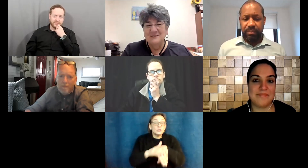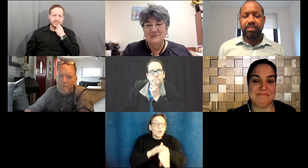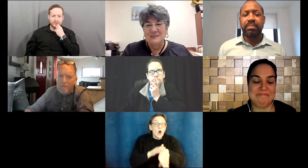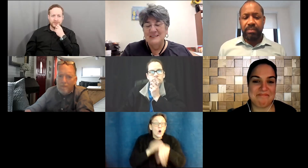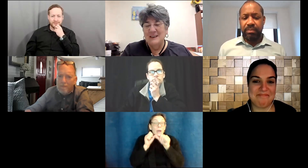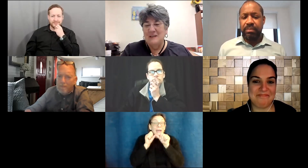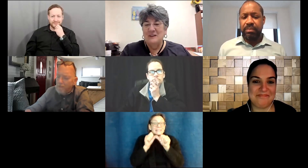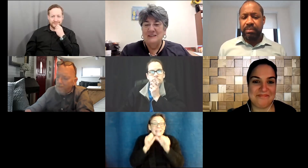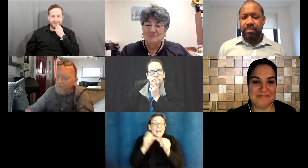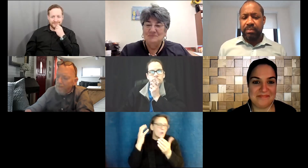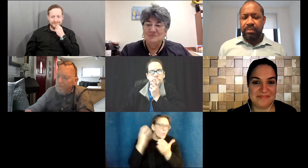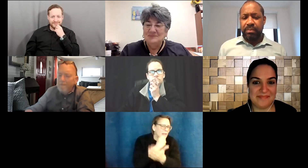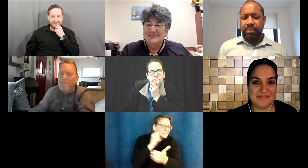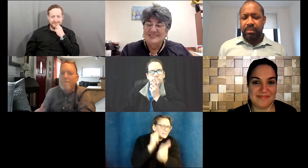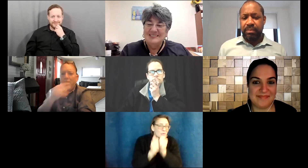wins the game, right?